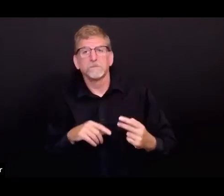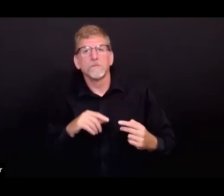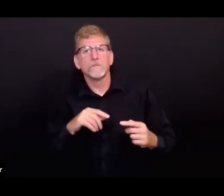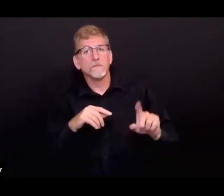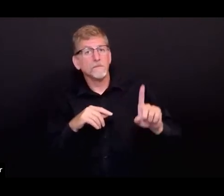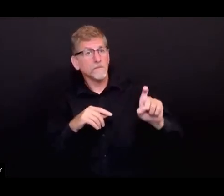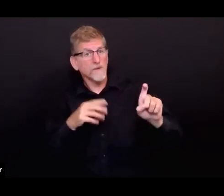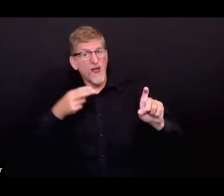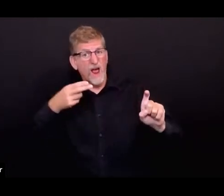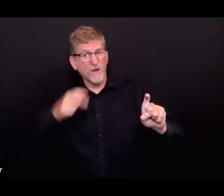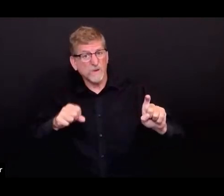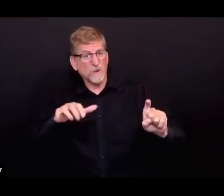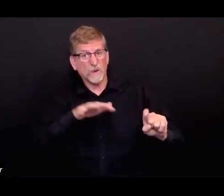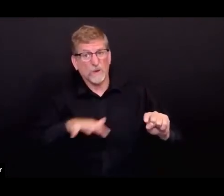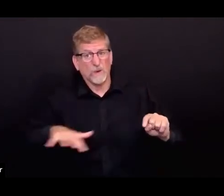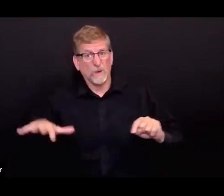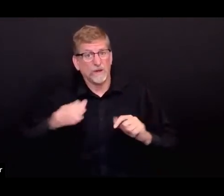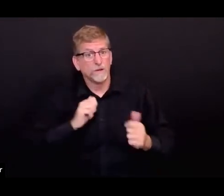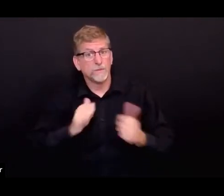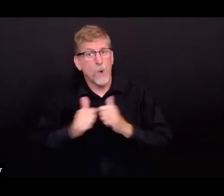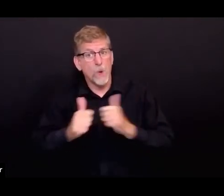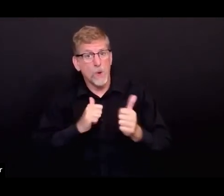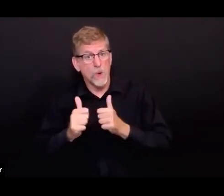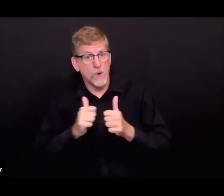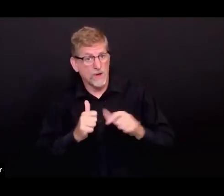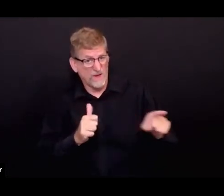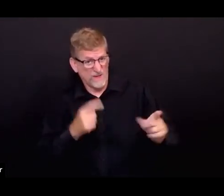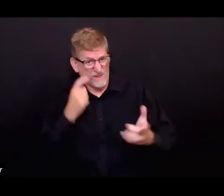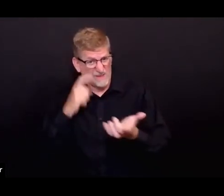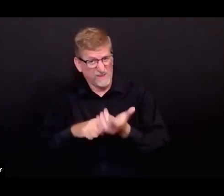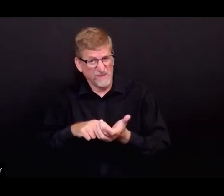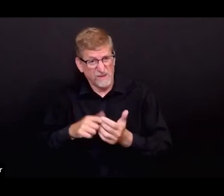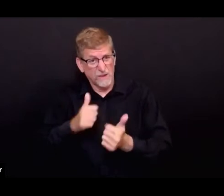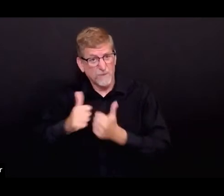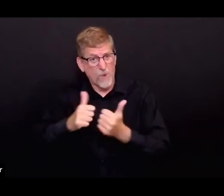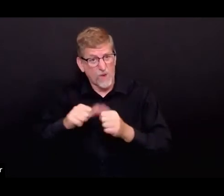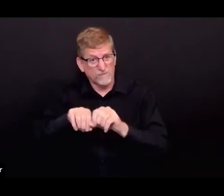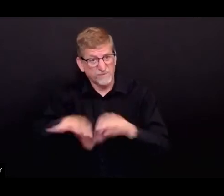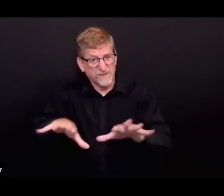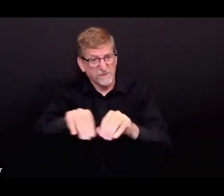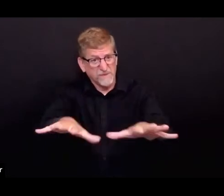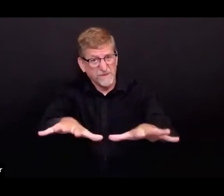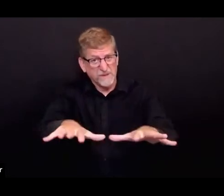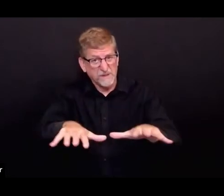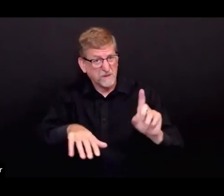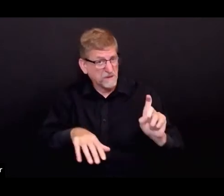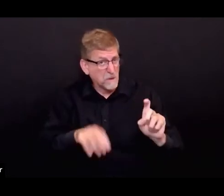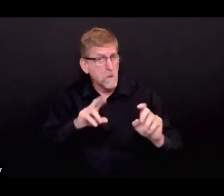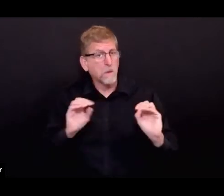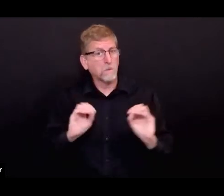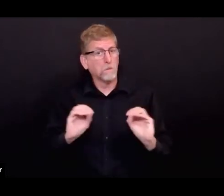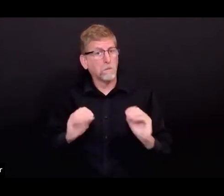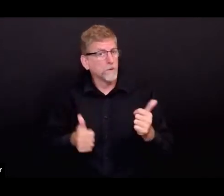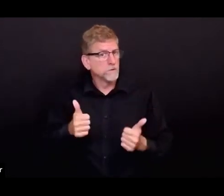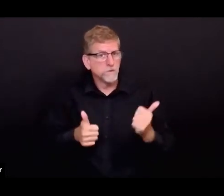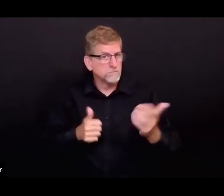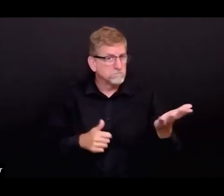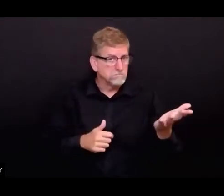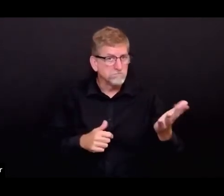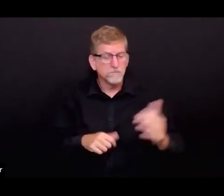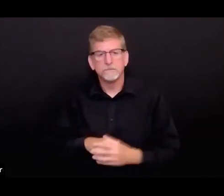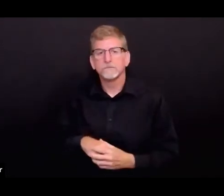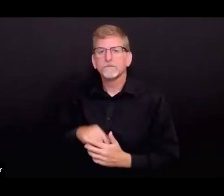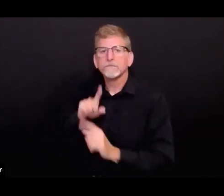among them, or is it fairly low now that they're back to practicing and playing? I'll let the second question go